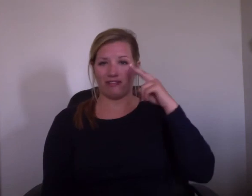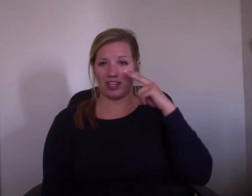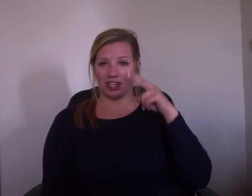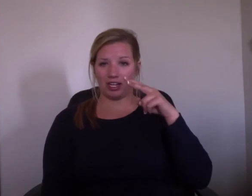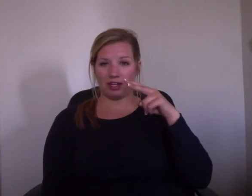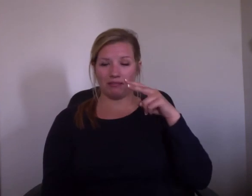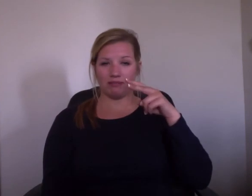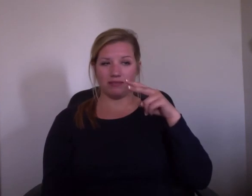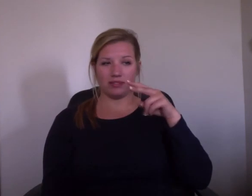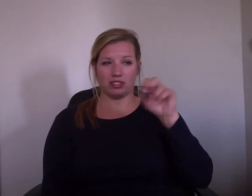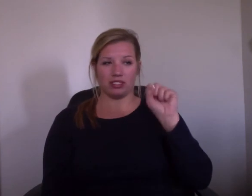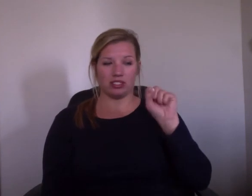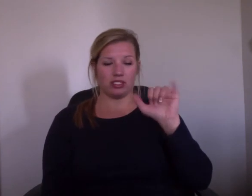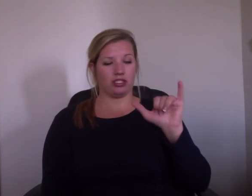7.